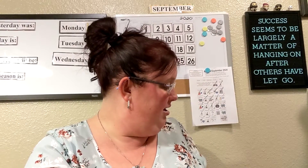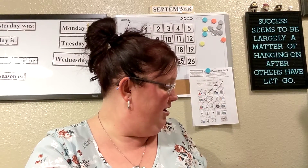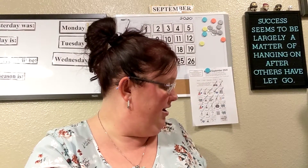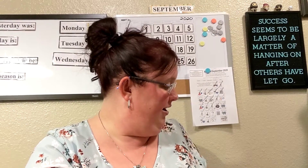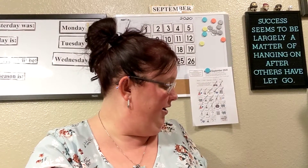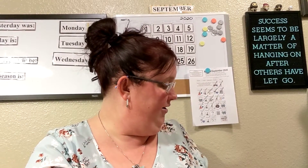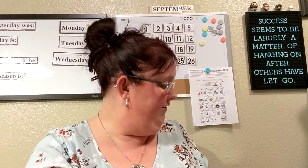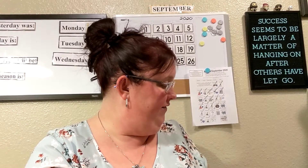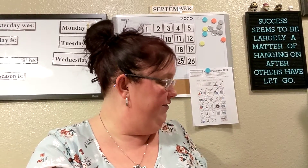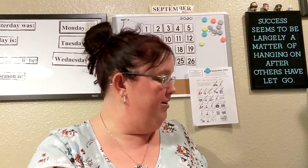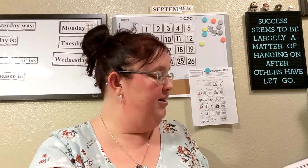of